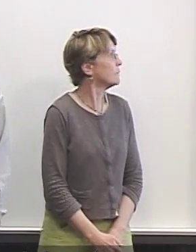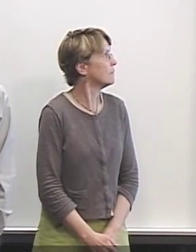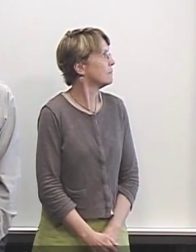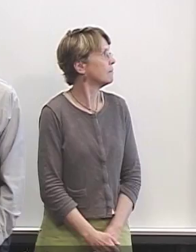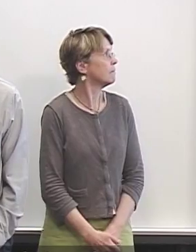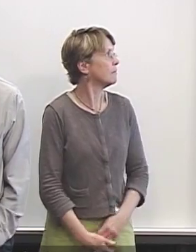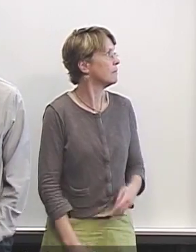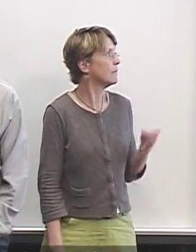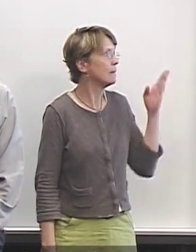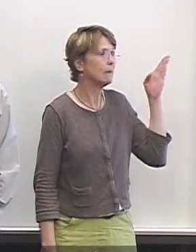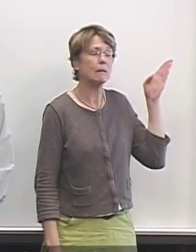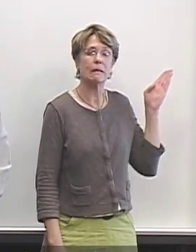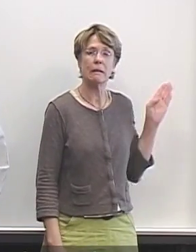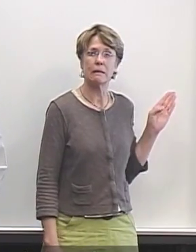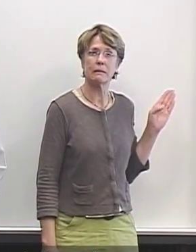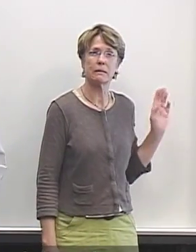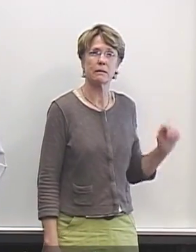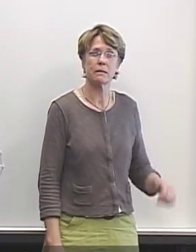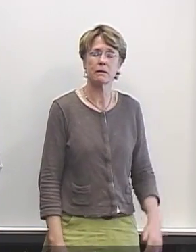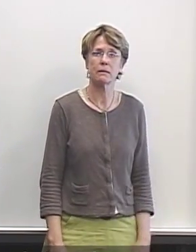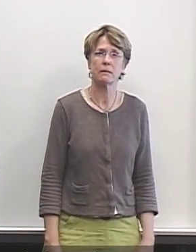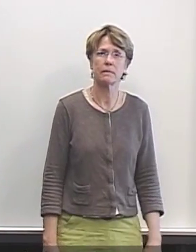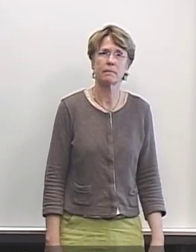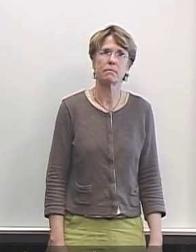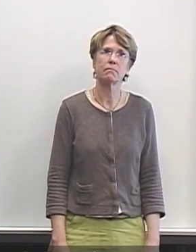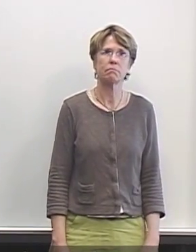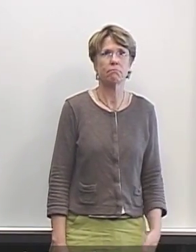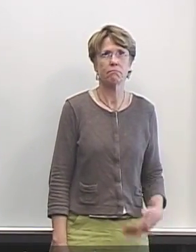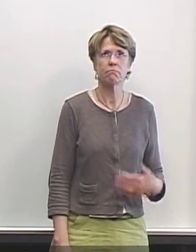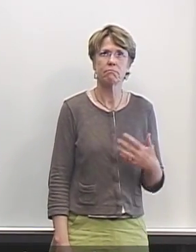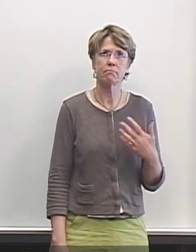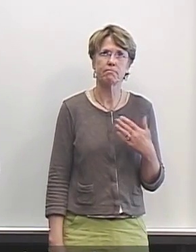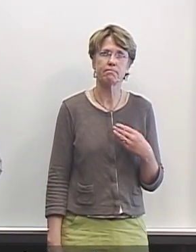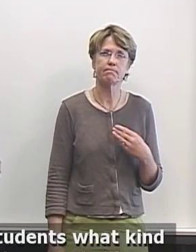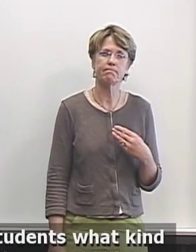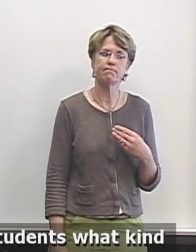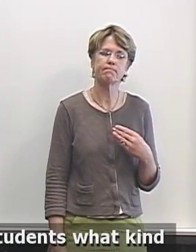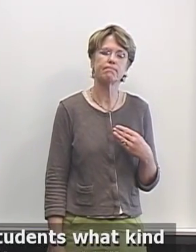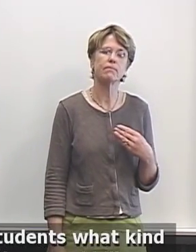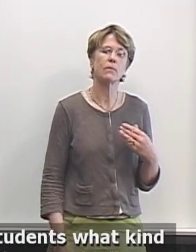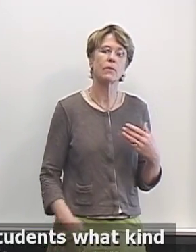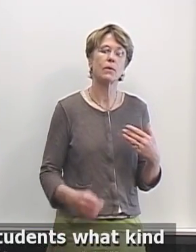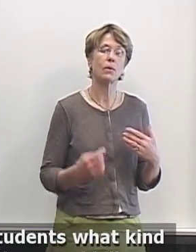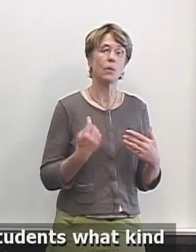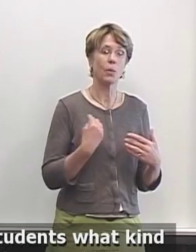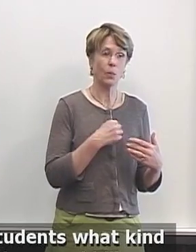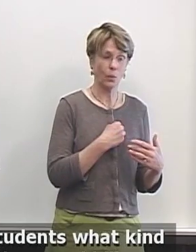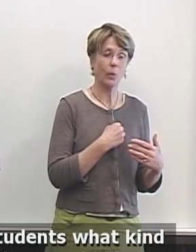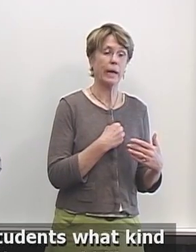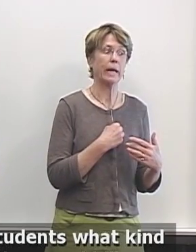And these are what we know, having asked students